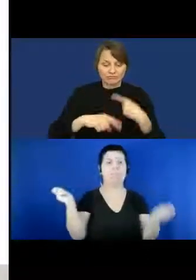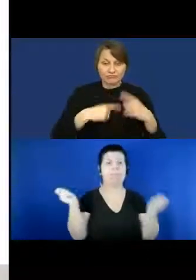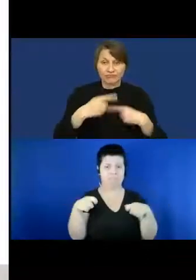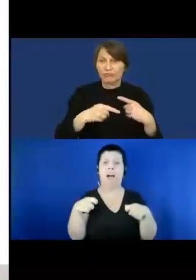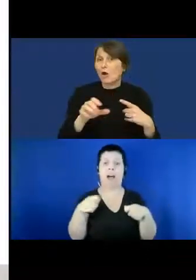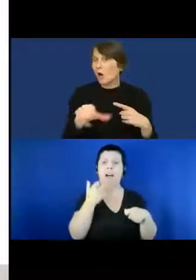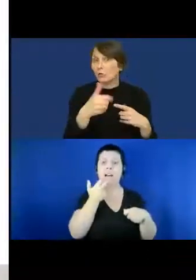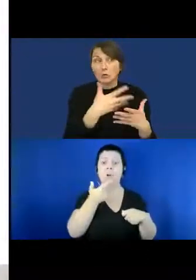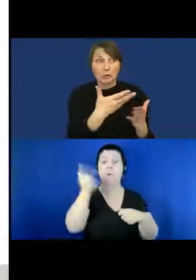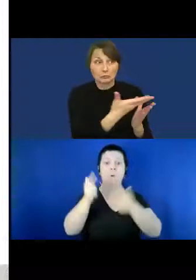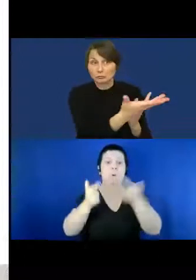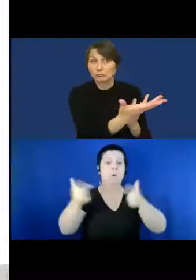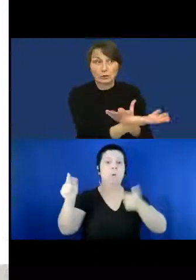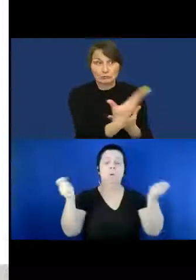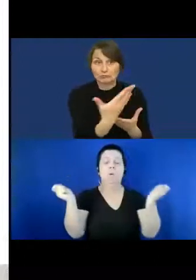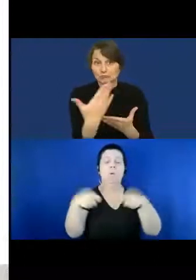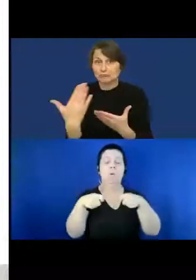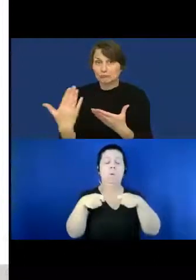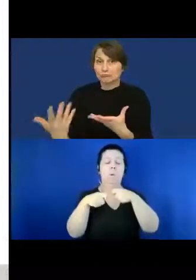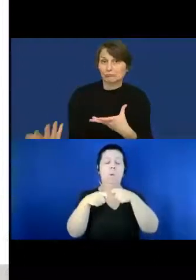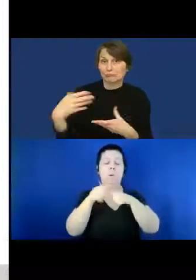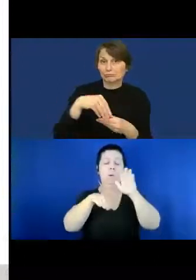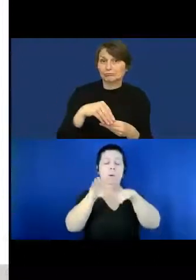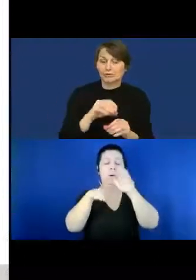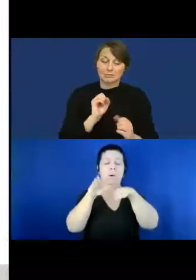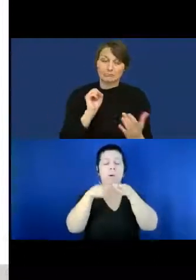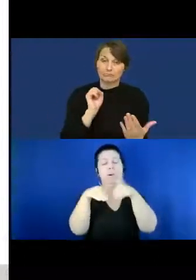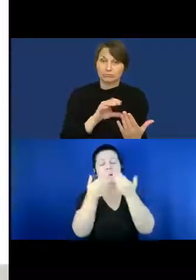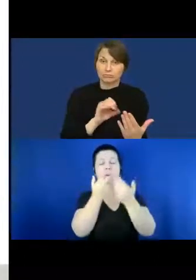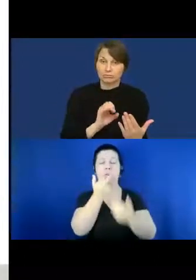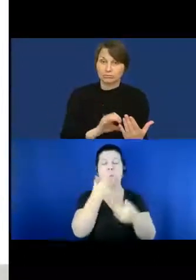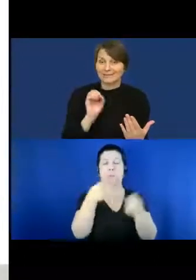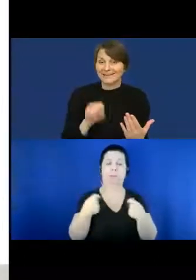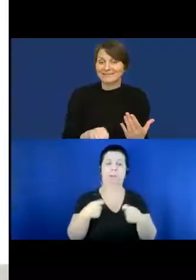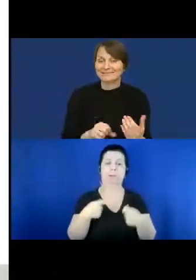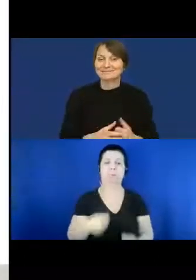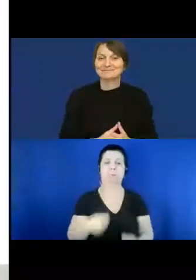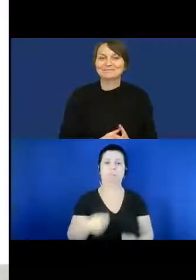well, depending on the language used by the user.